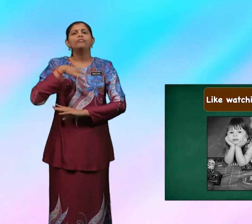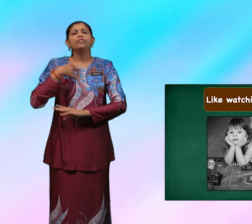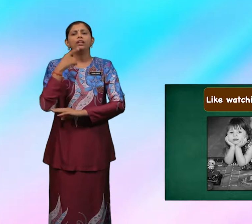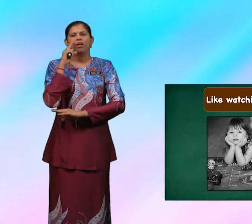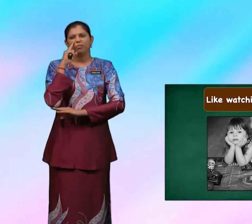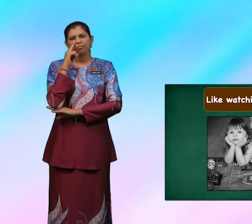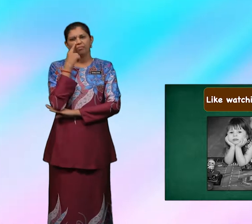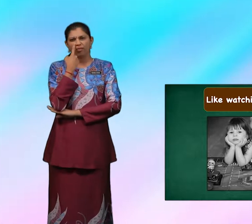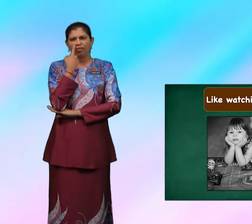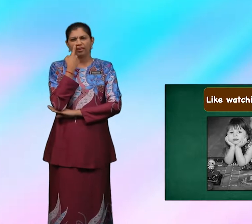feel bored.